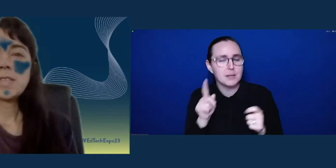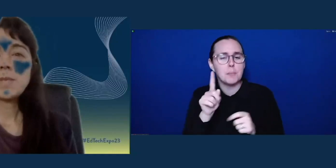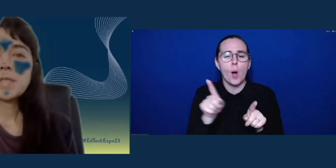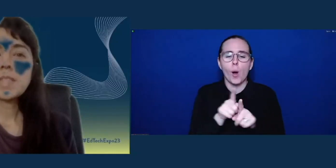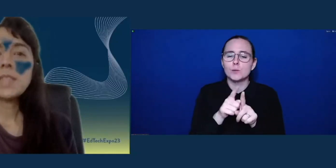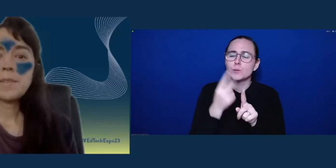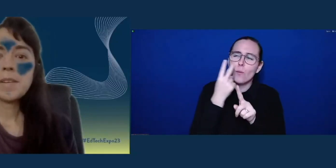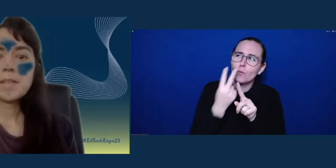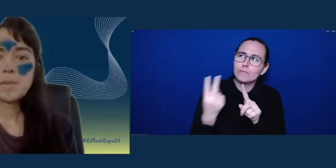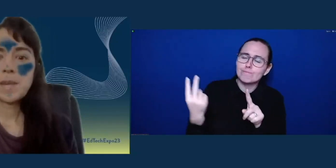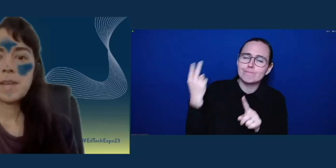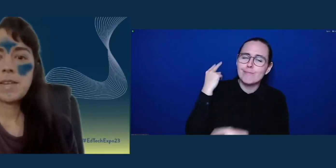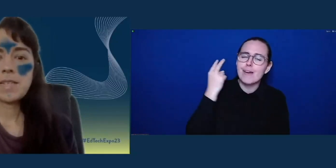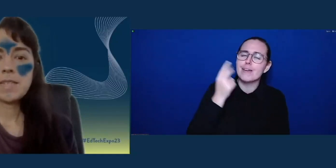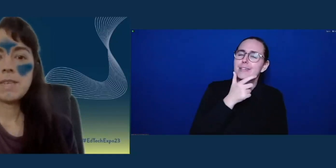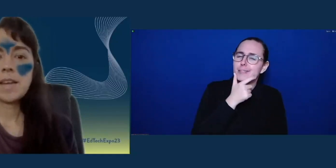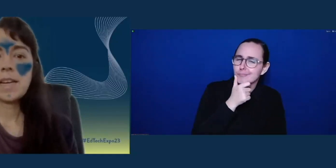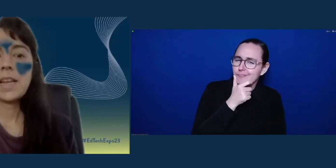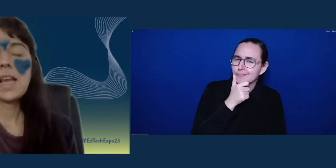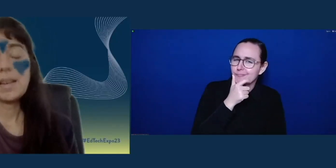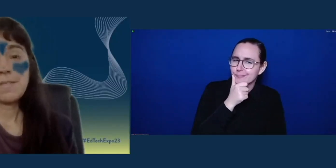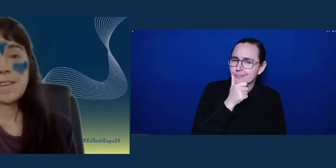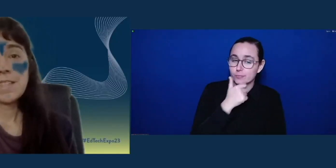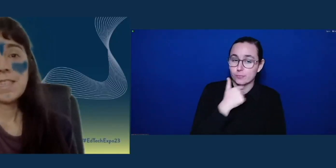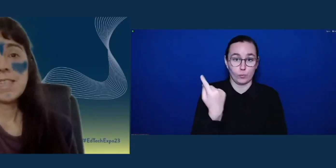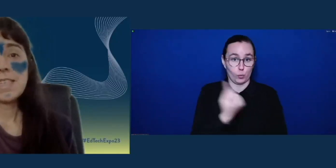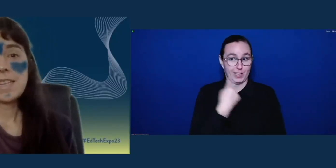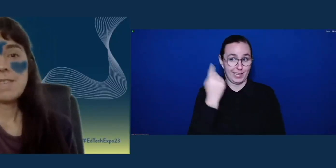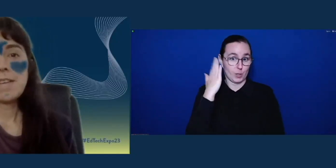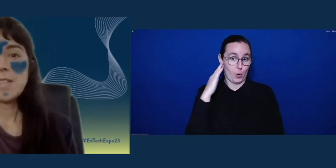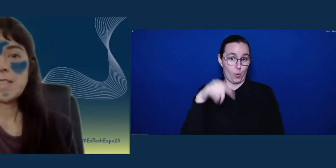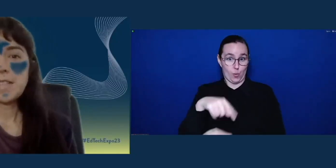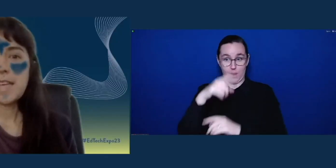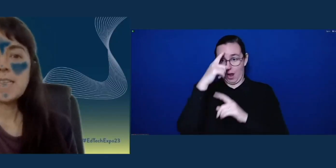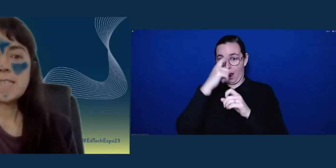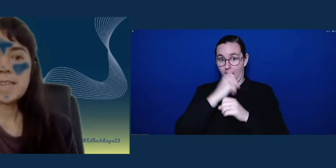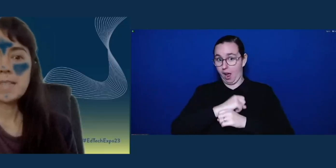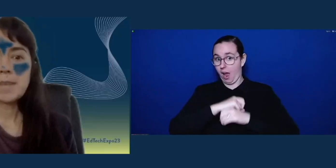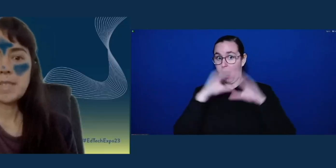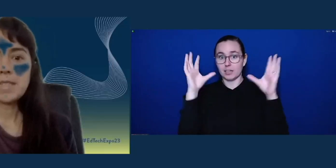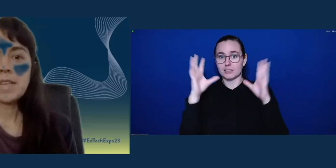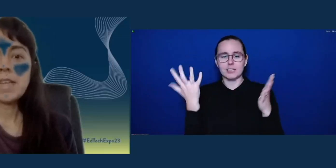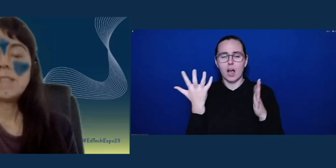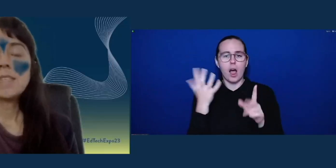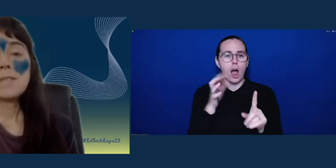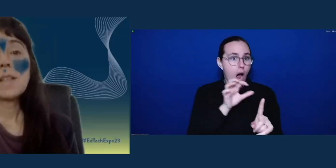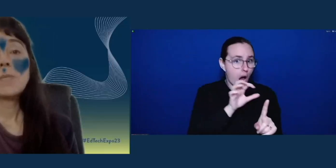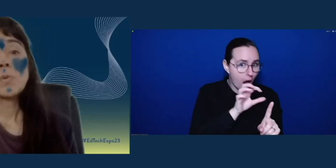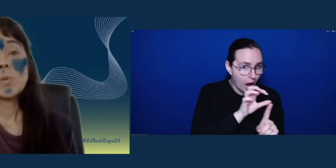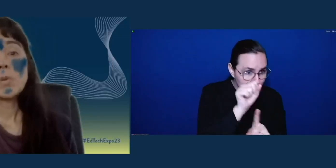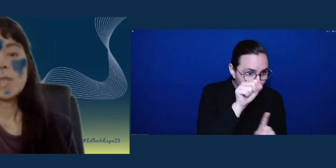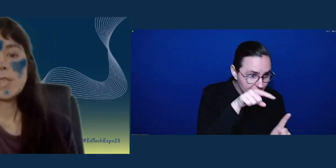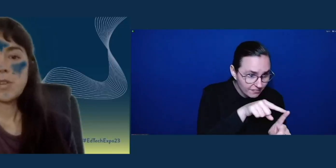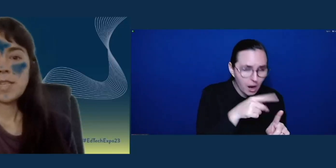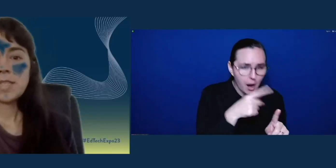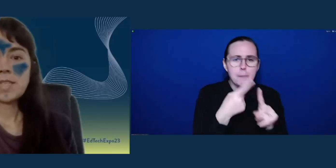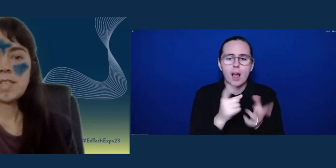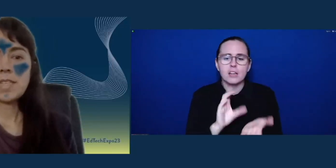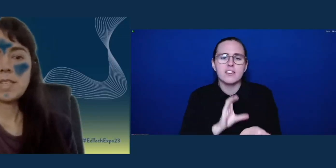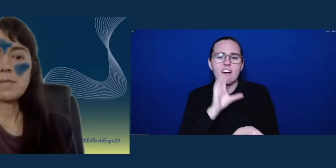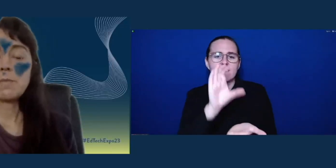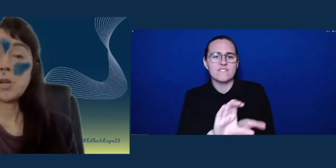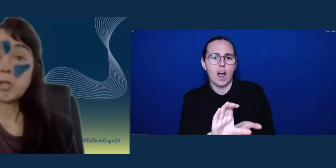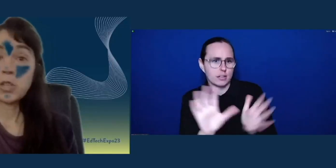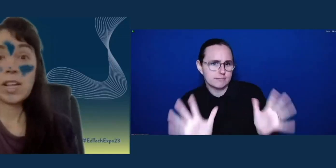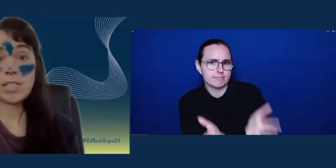GCD was conceived as a way of identifying and funding innovators in the ed tech space to develop tools that address the needs